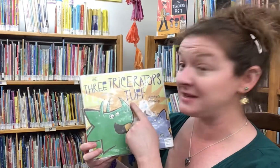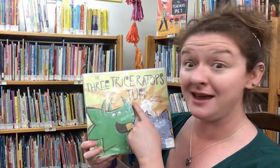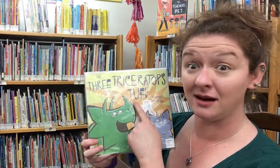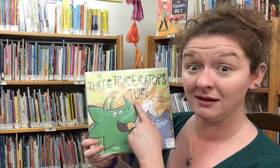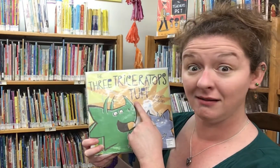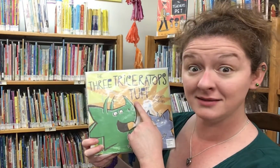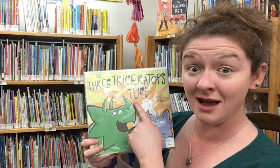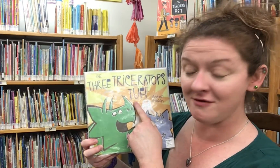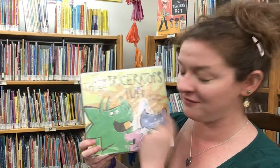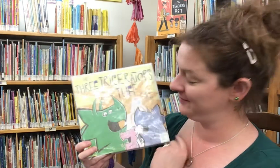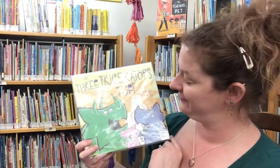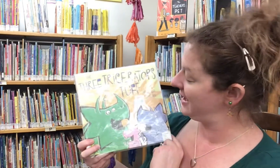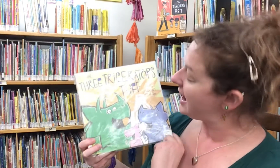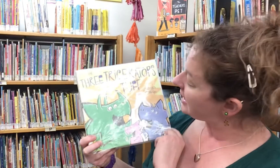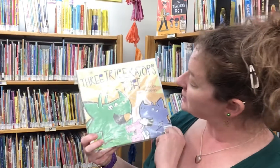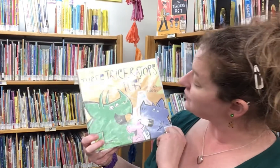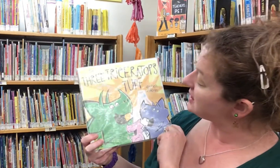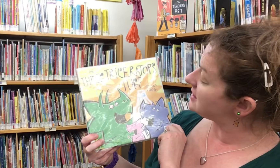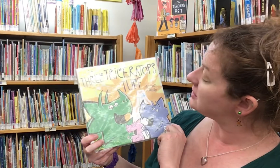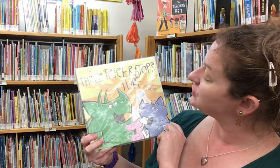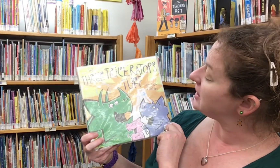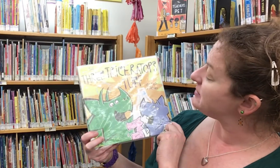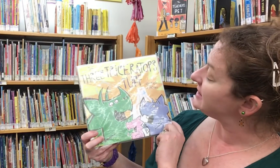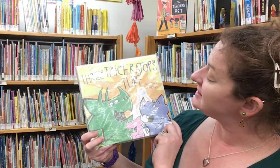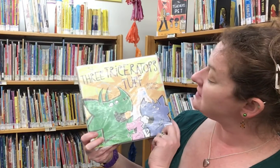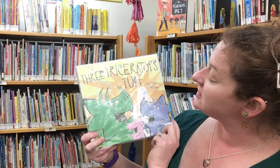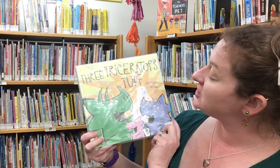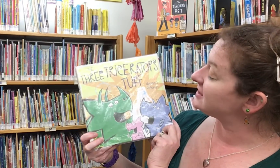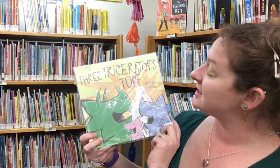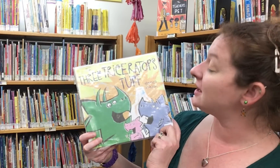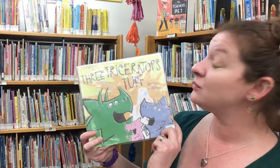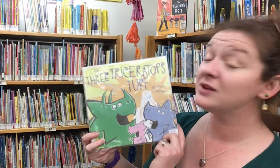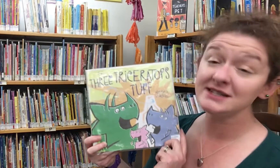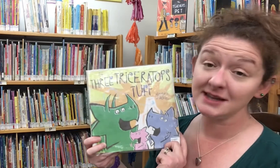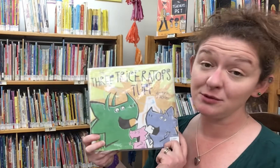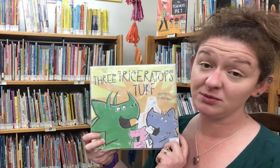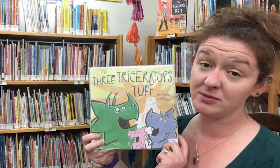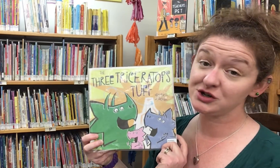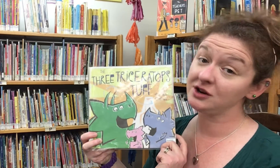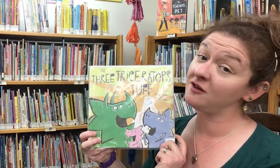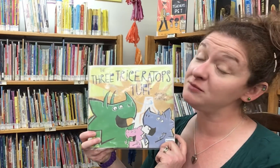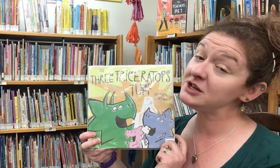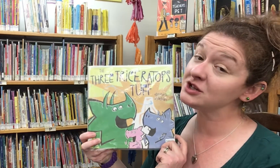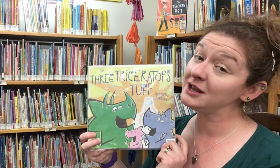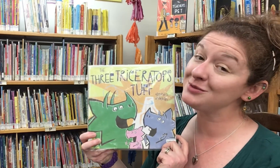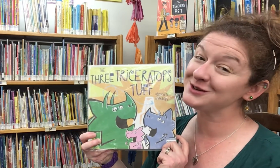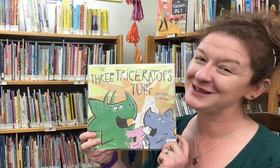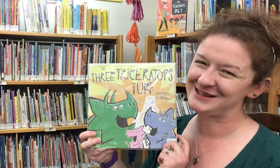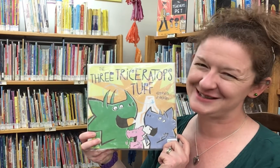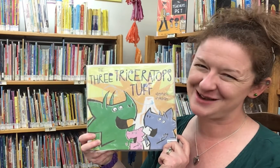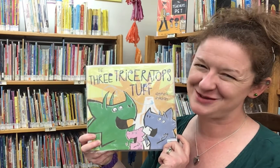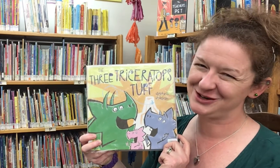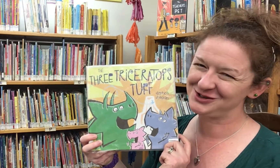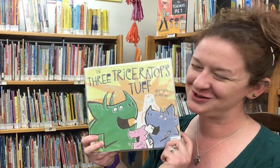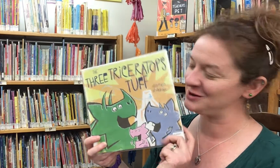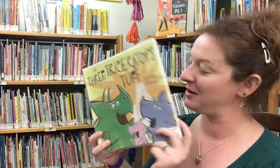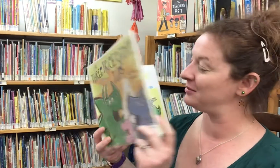and tough. It's written and illustrated by Stephen Cheskin and read today with permission of Beach Lane Books and Simon & Schuster